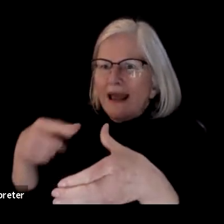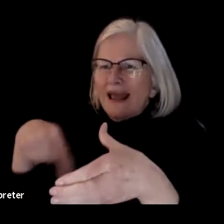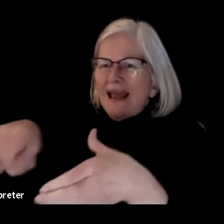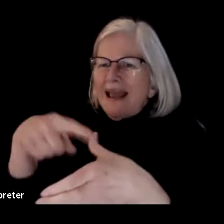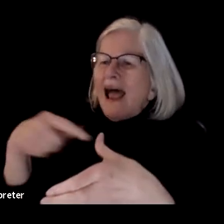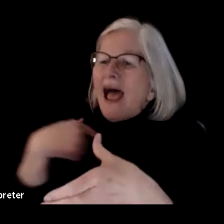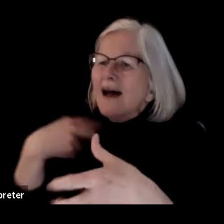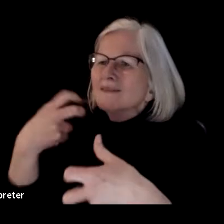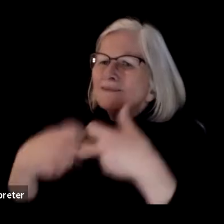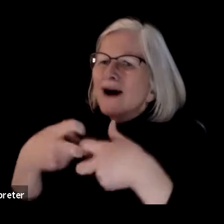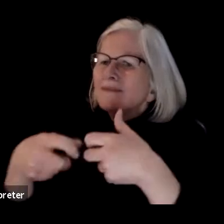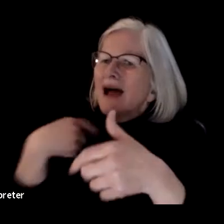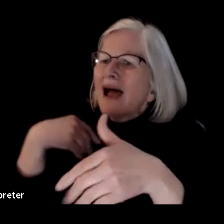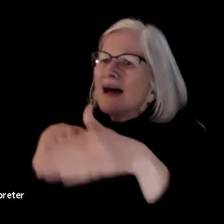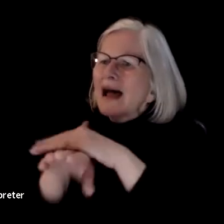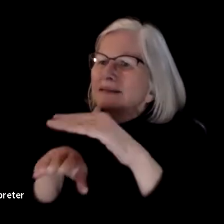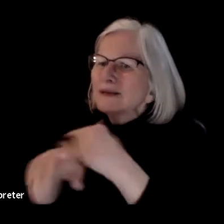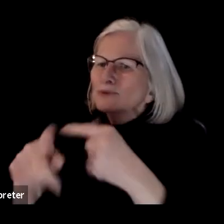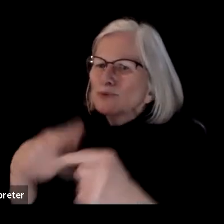vaccine.